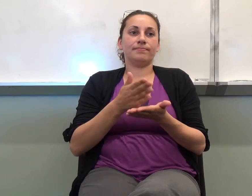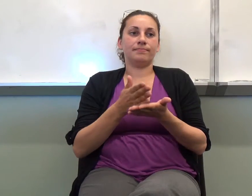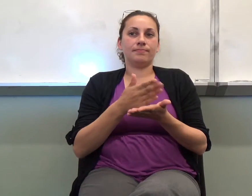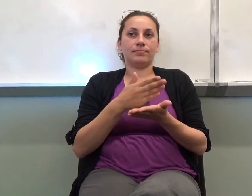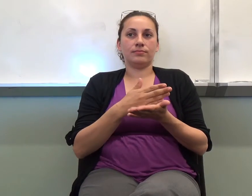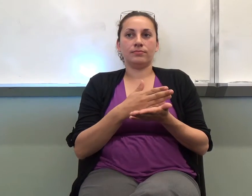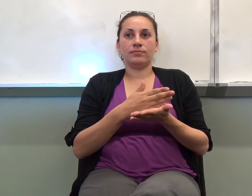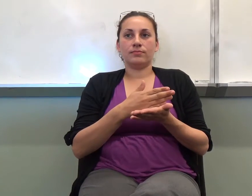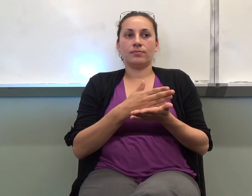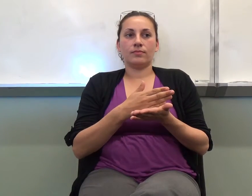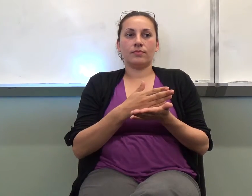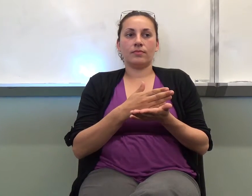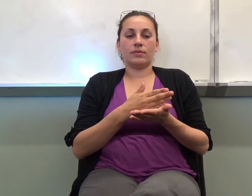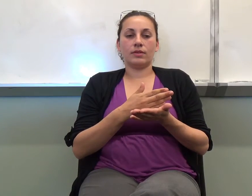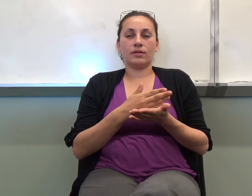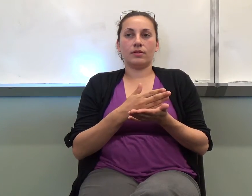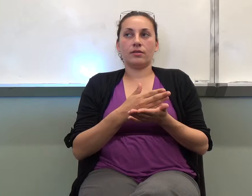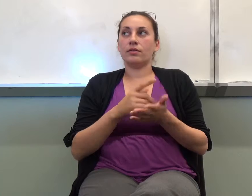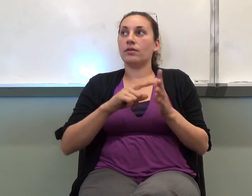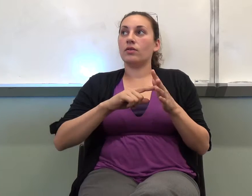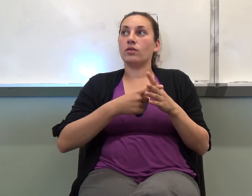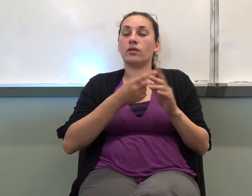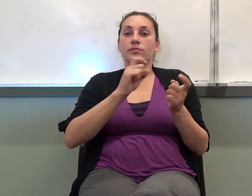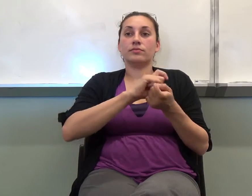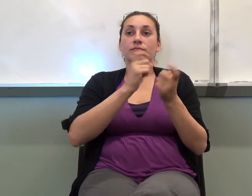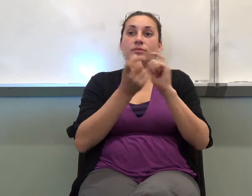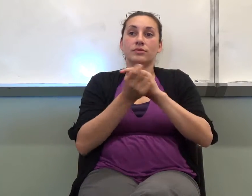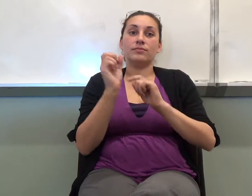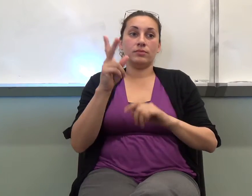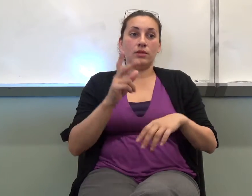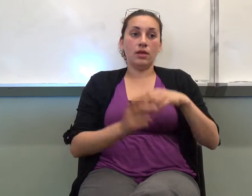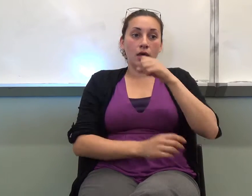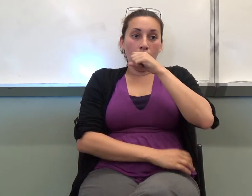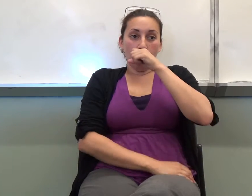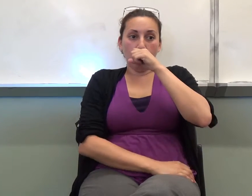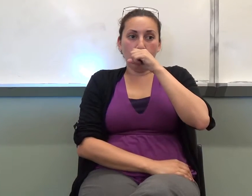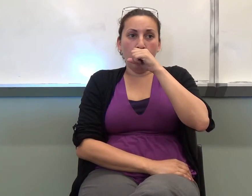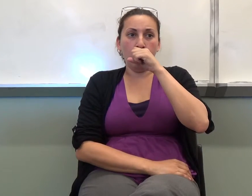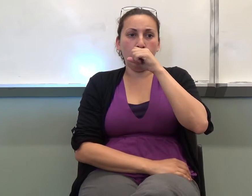Bertie this stuff. Let's get a calculator out.